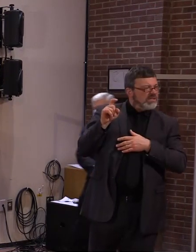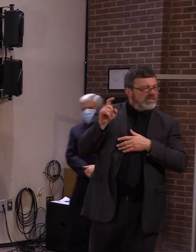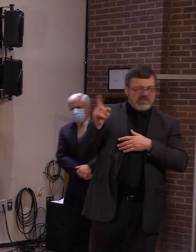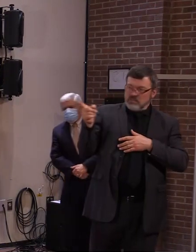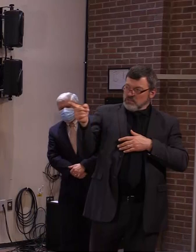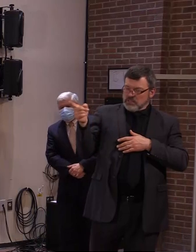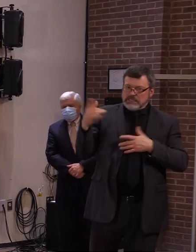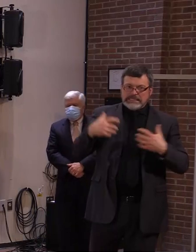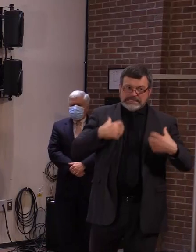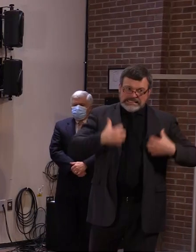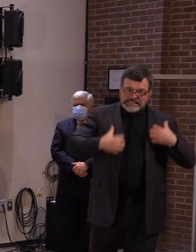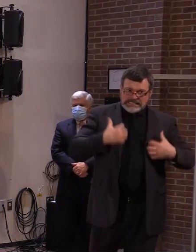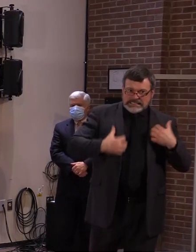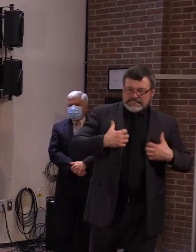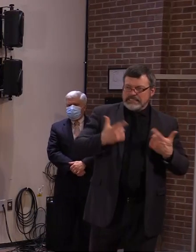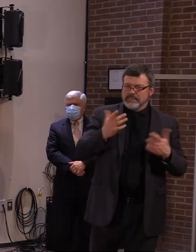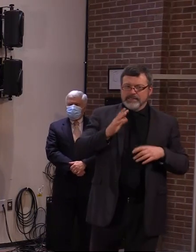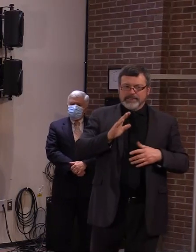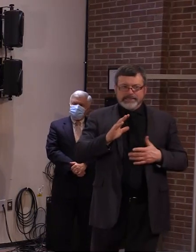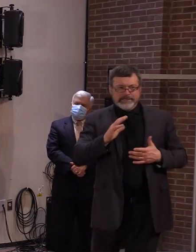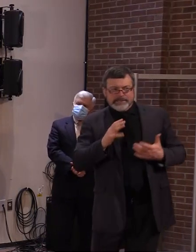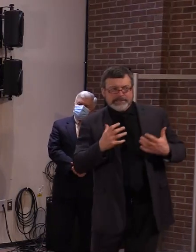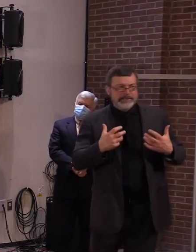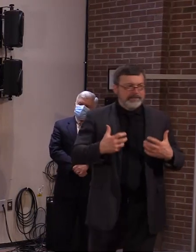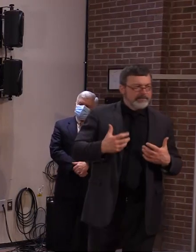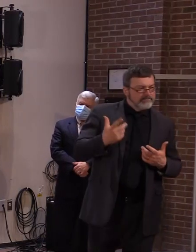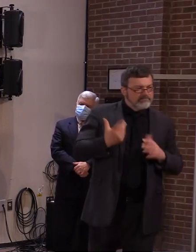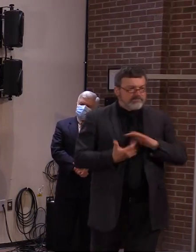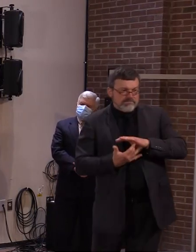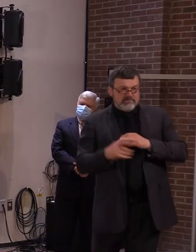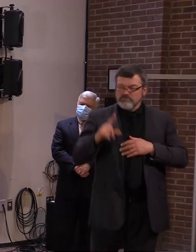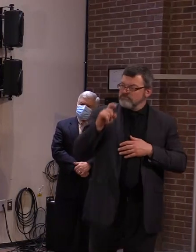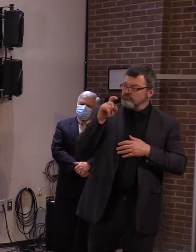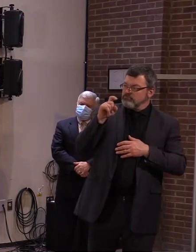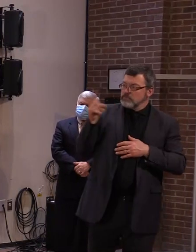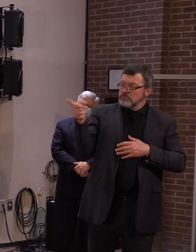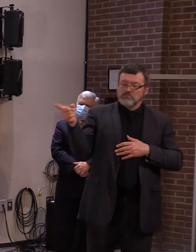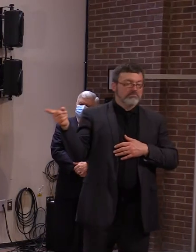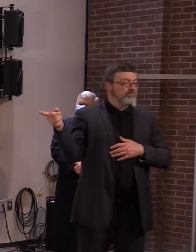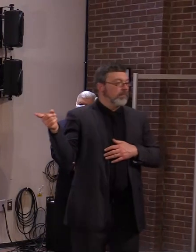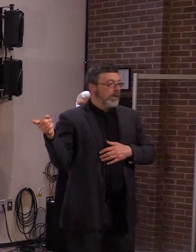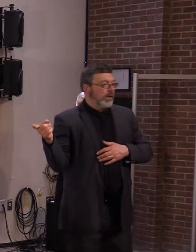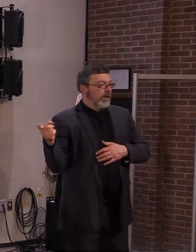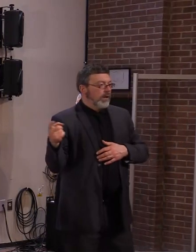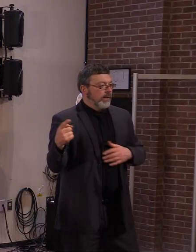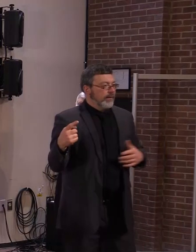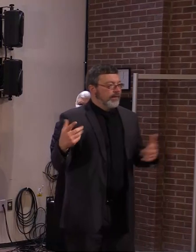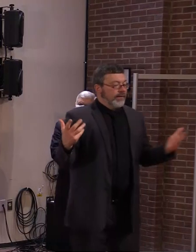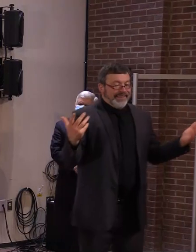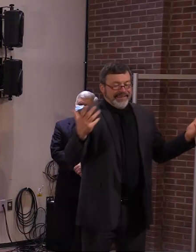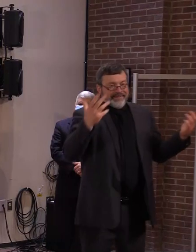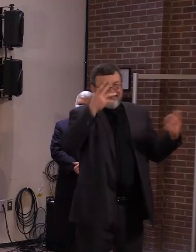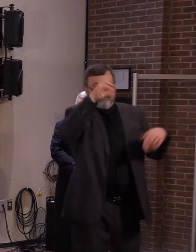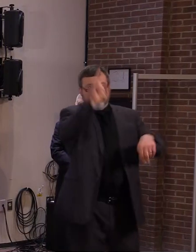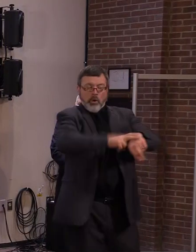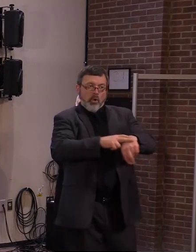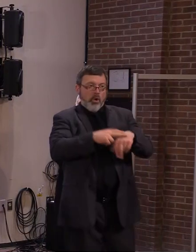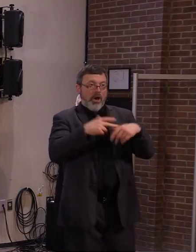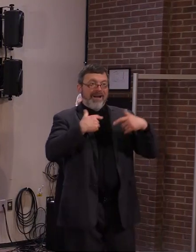anything more that can be done about that? Well, obviously, it's not where we want to be. We're seeing this across the